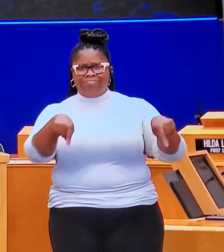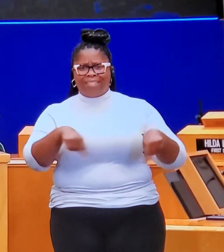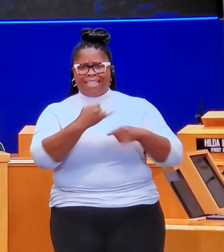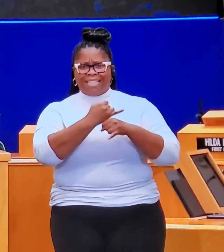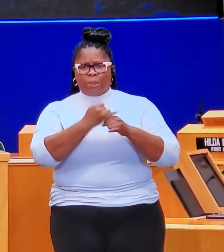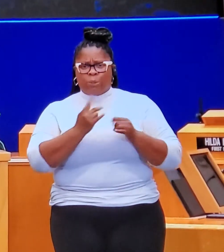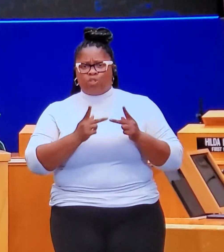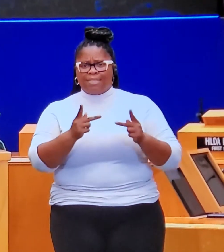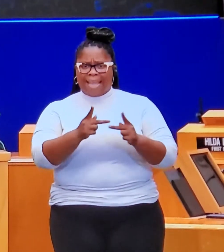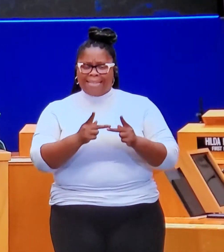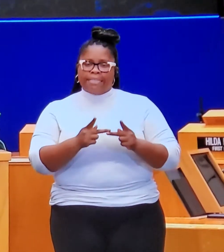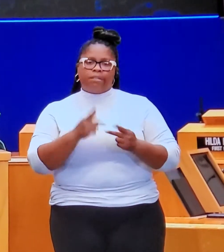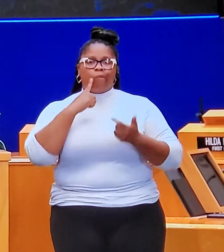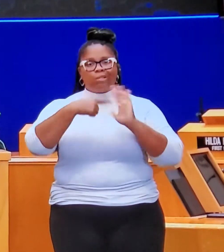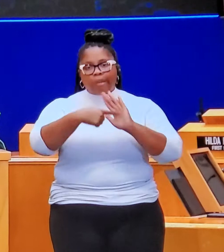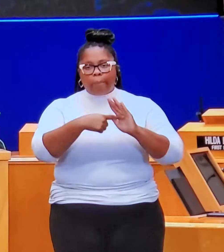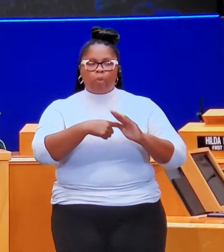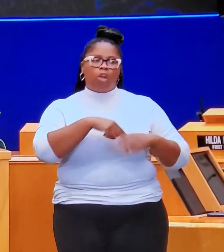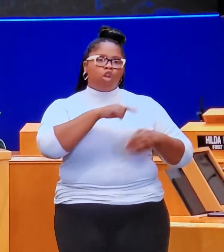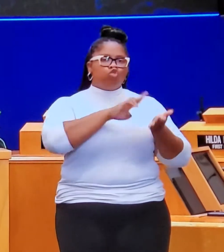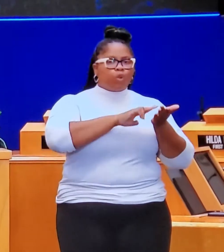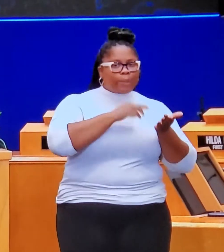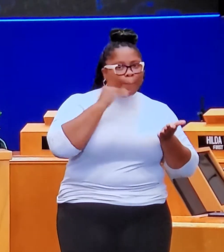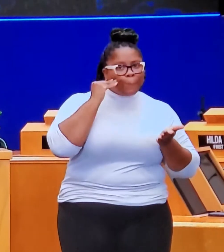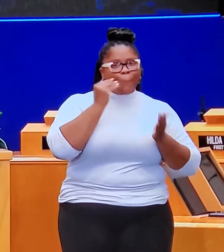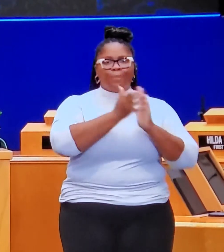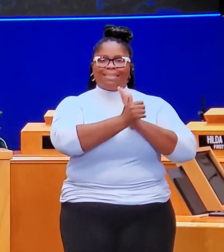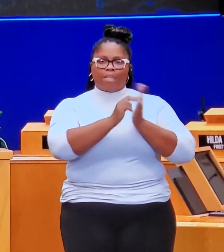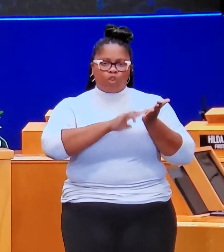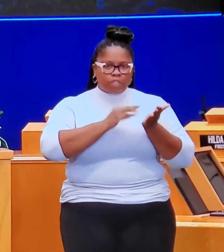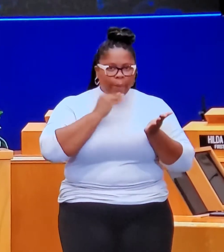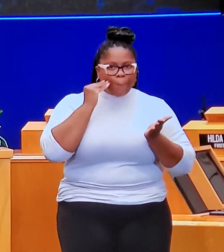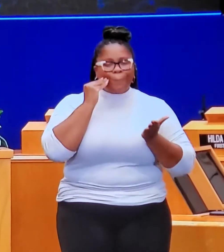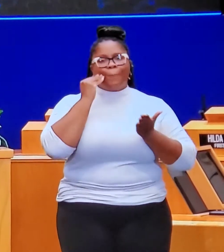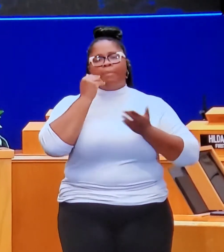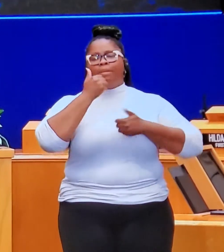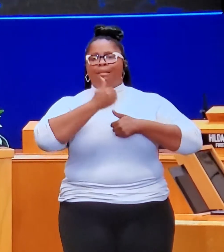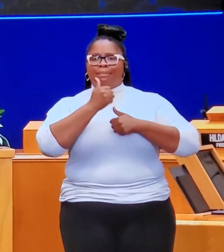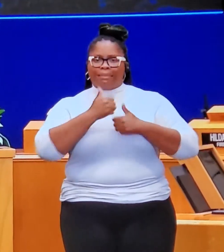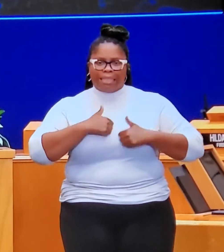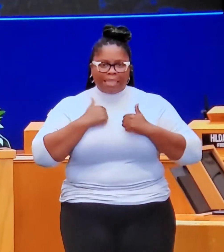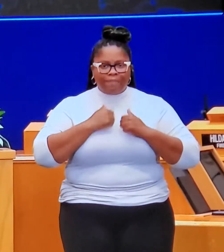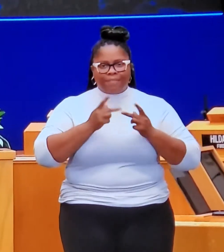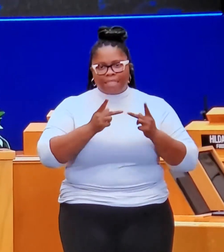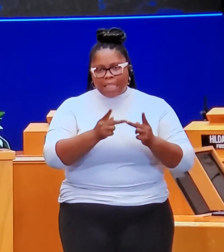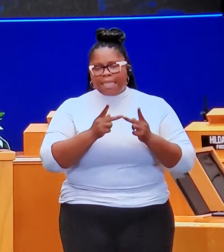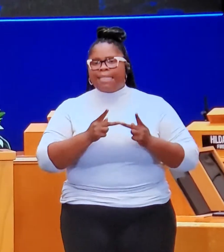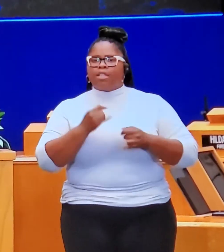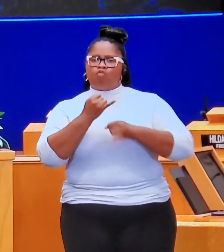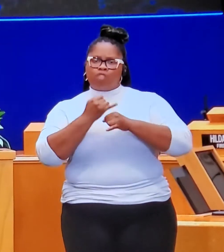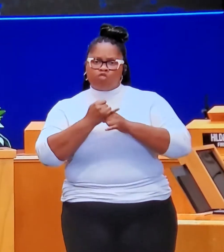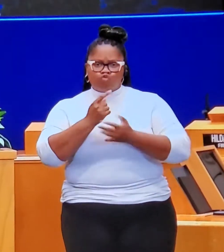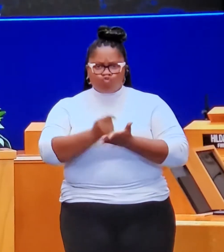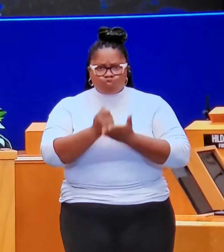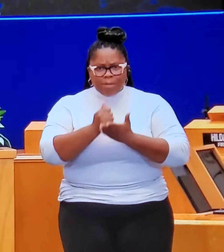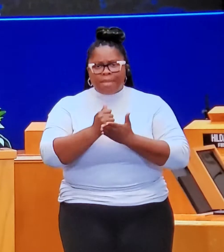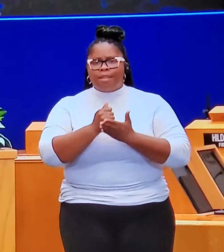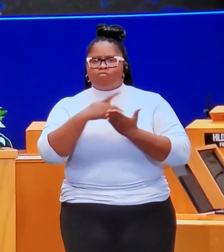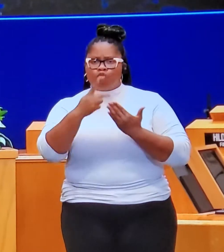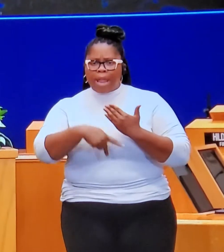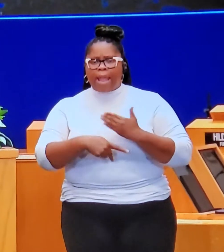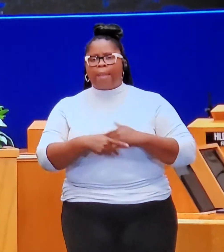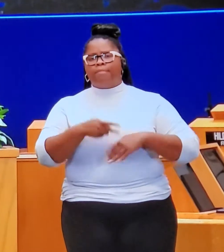These are settings that include nursing homes, skilled nursing homes, assisted living facilities, residential treatment programs,